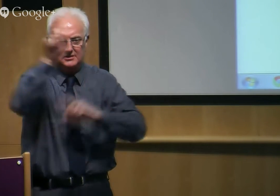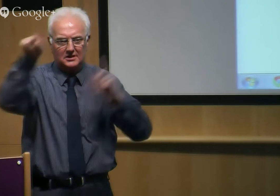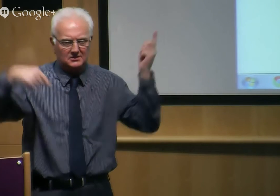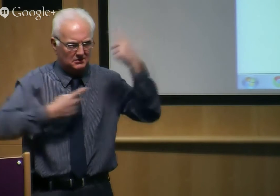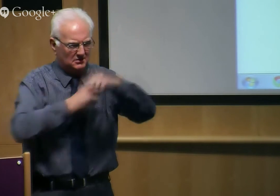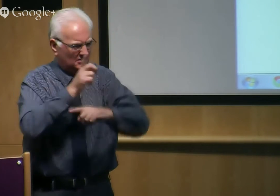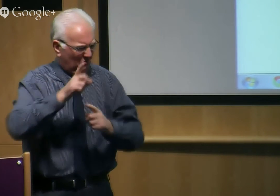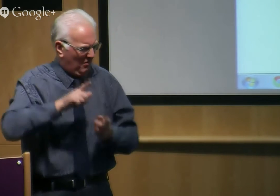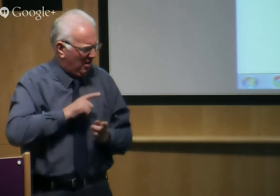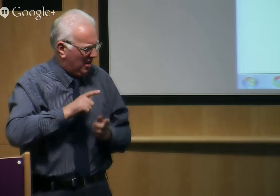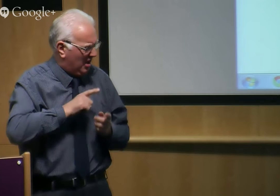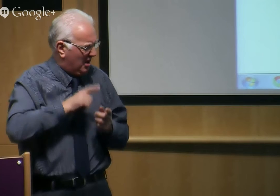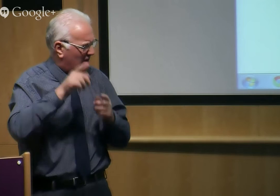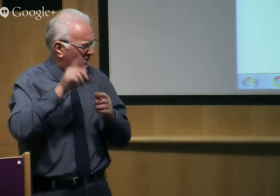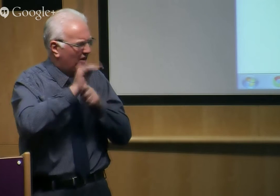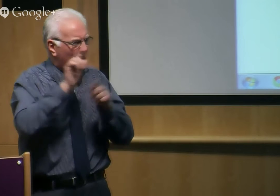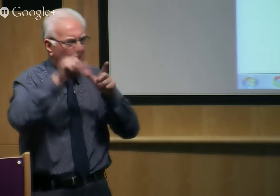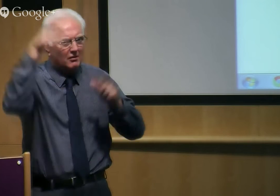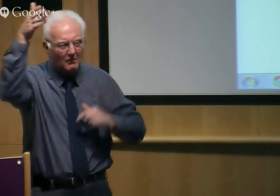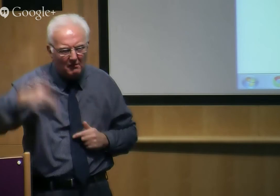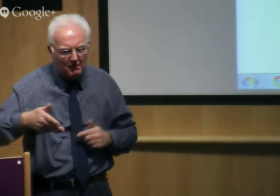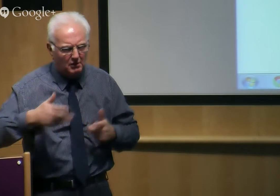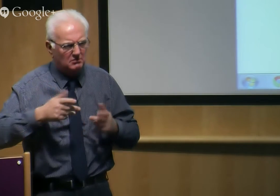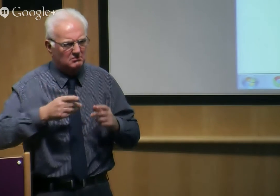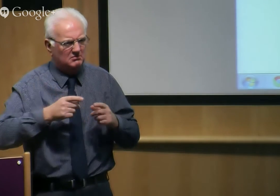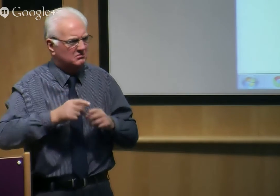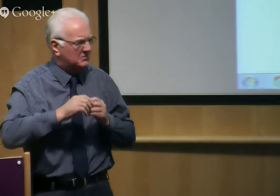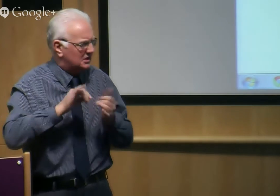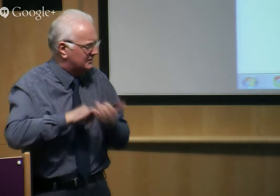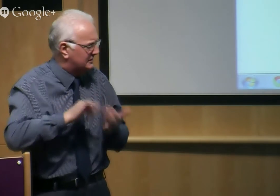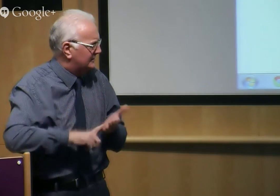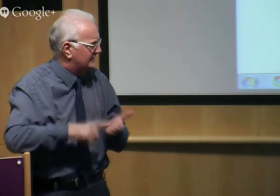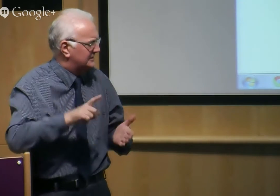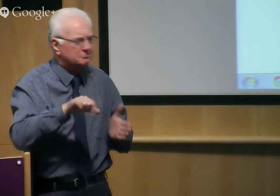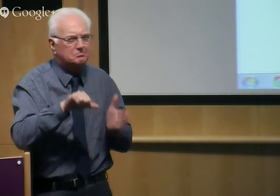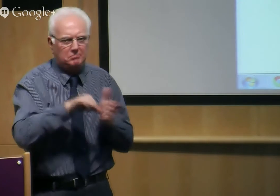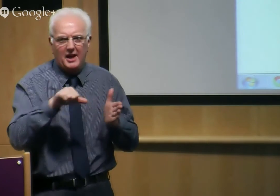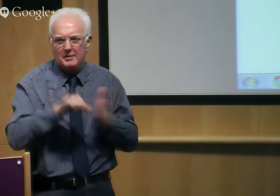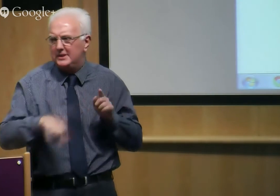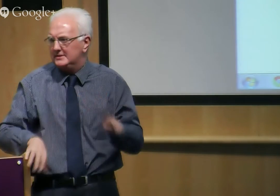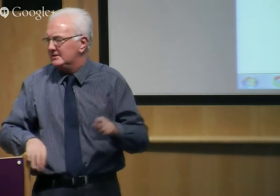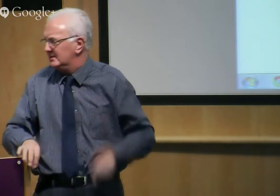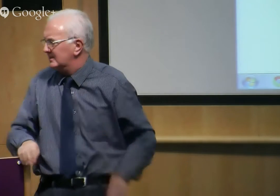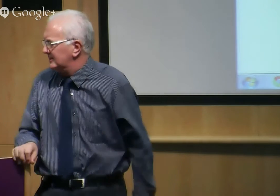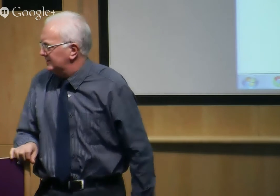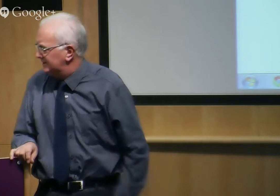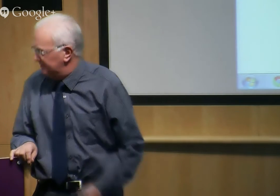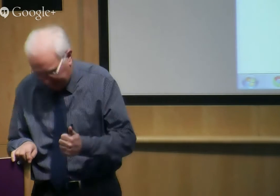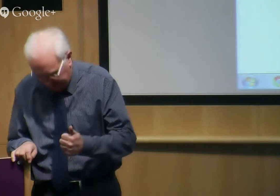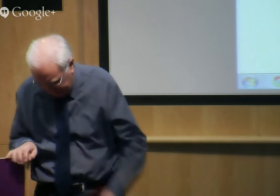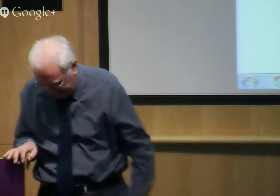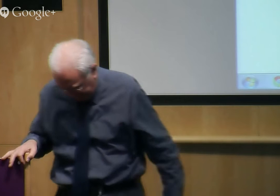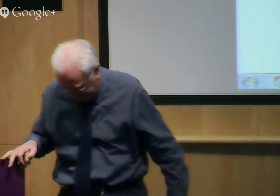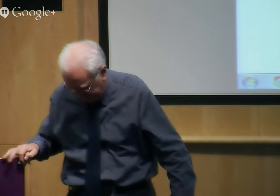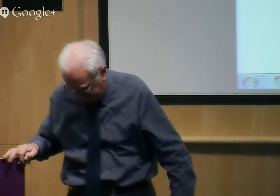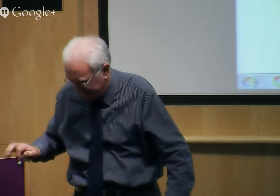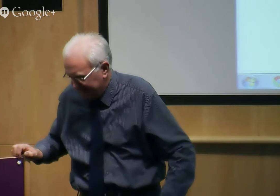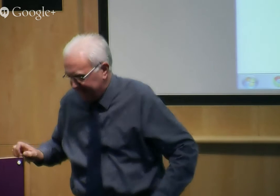any responsibility for it. You know, why are there numerous foreign languages that things are translated into, but